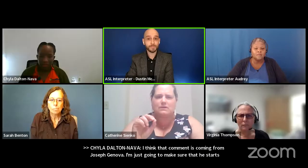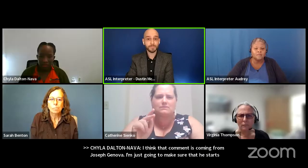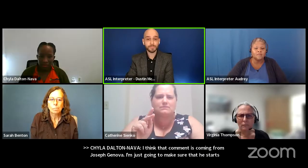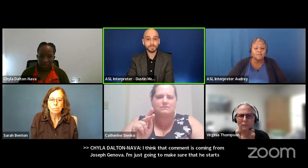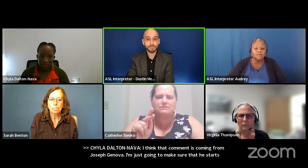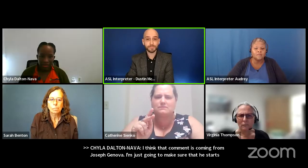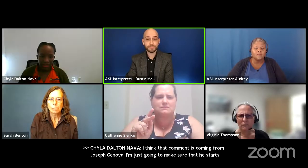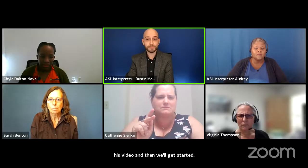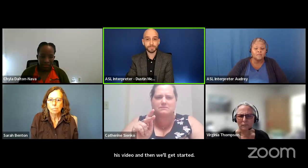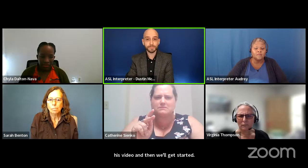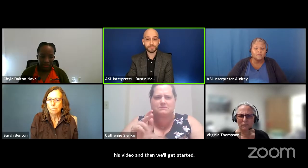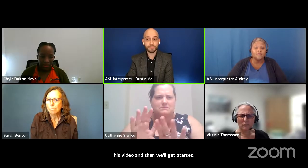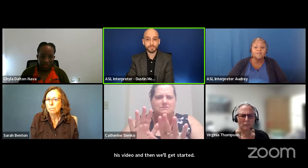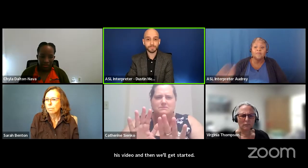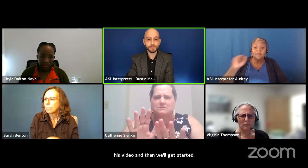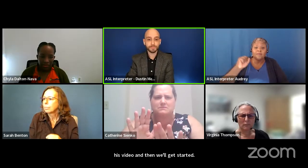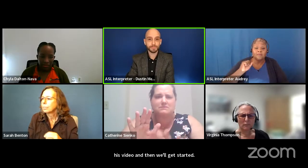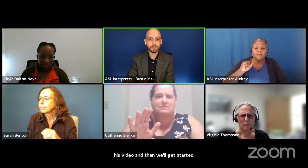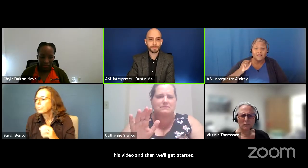please. Yes.